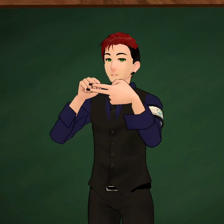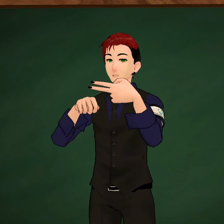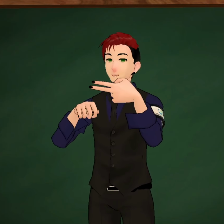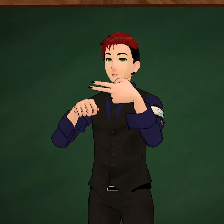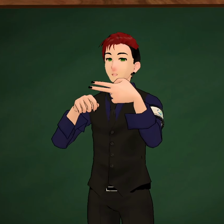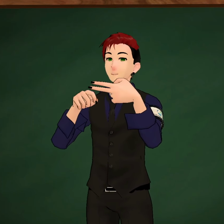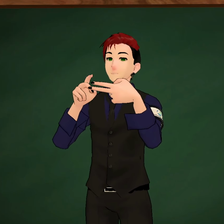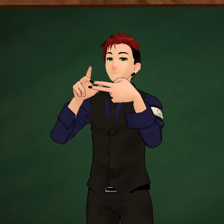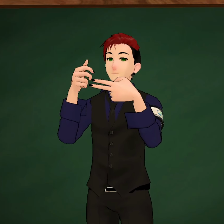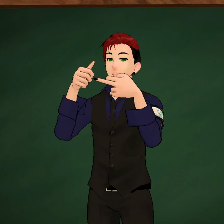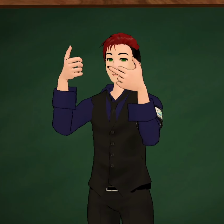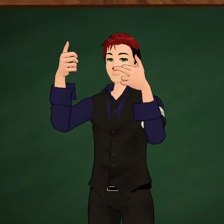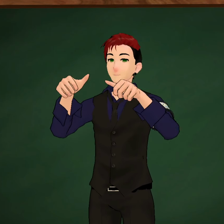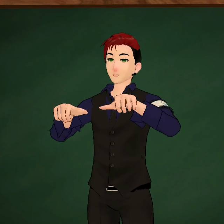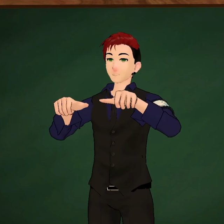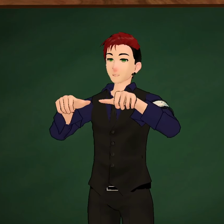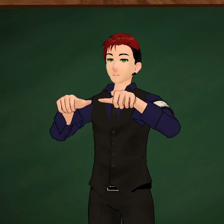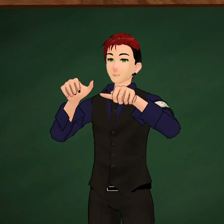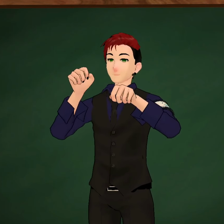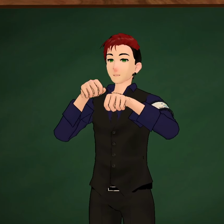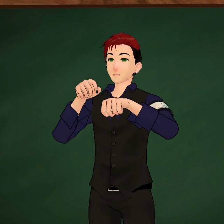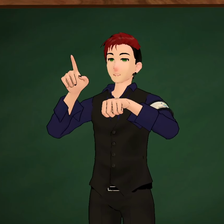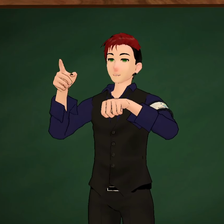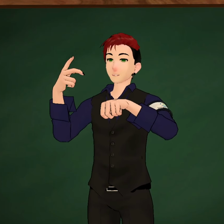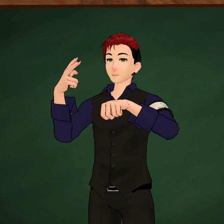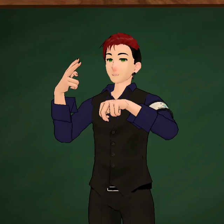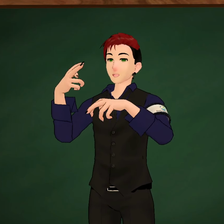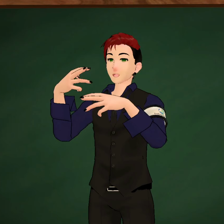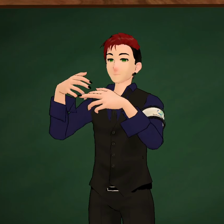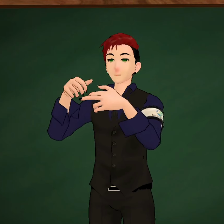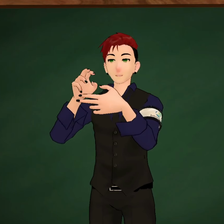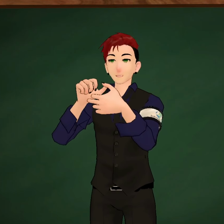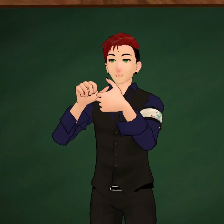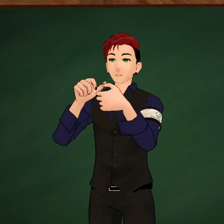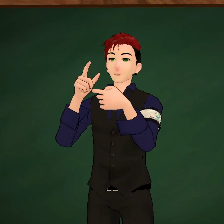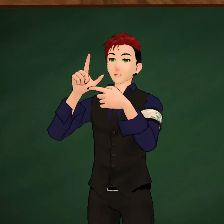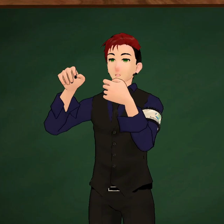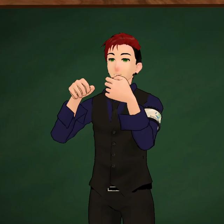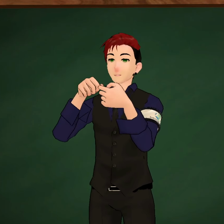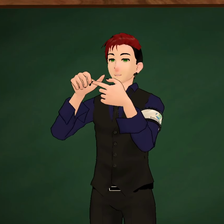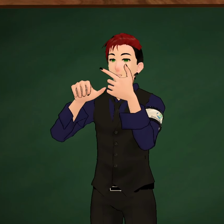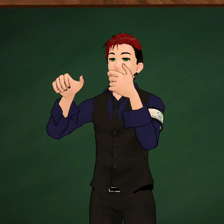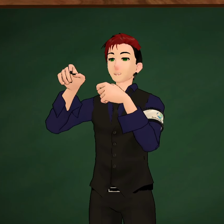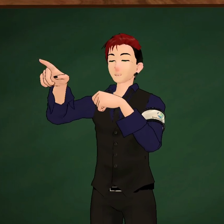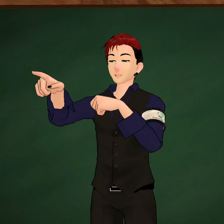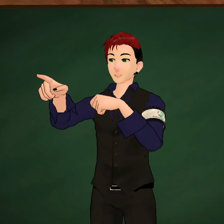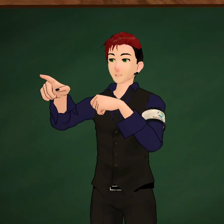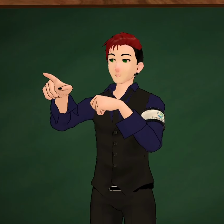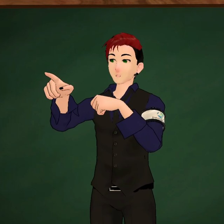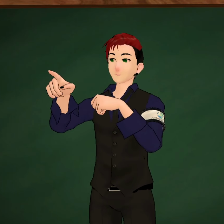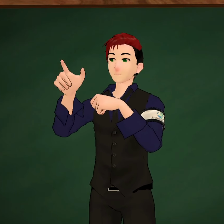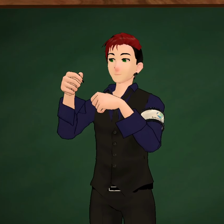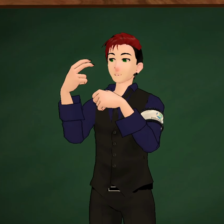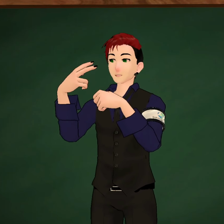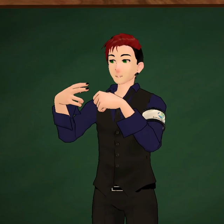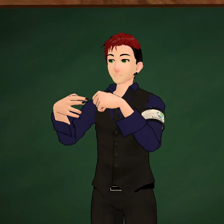I love, and I will post them in media, and I will specifically tag you so you can see